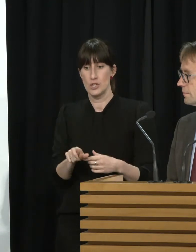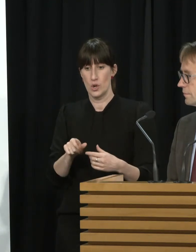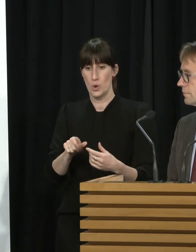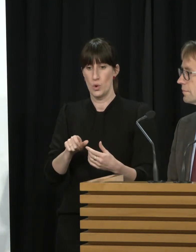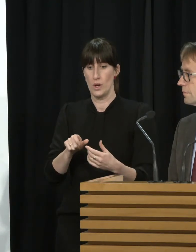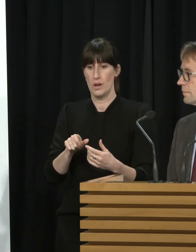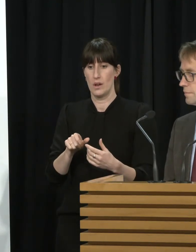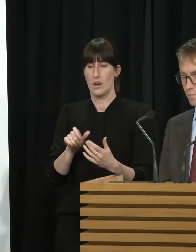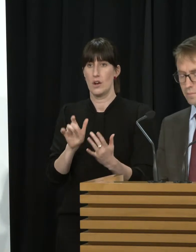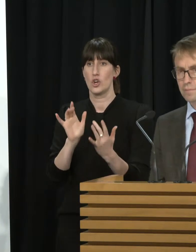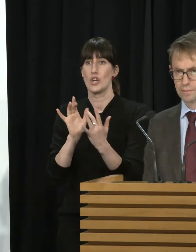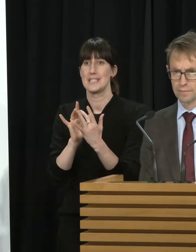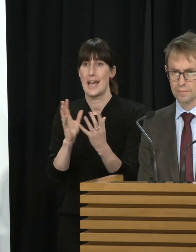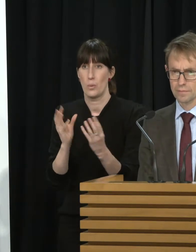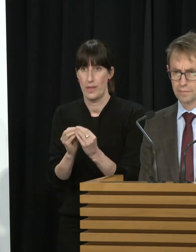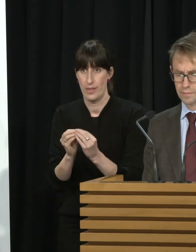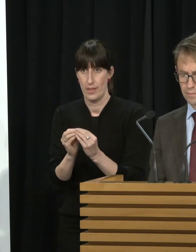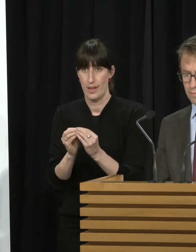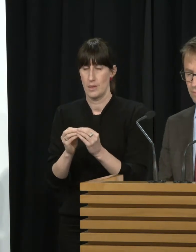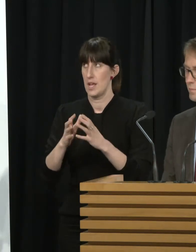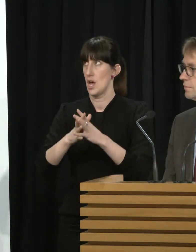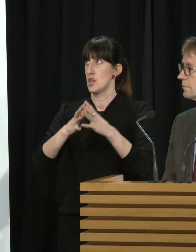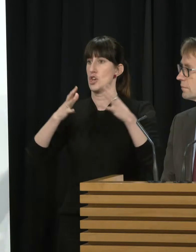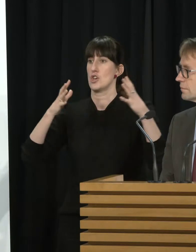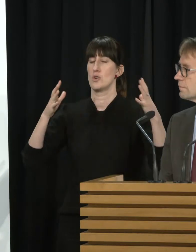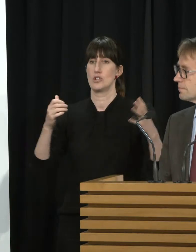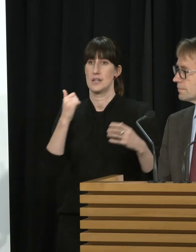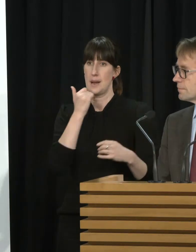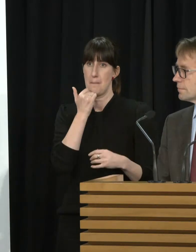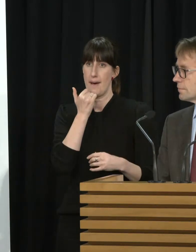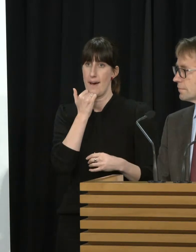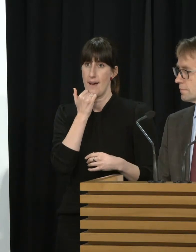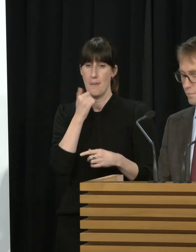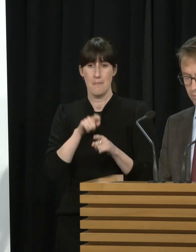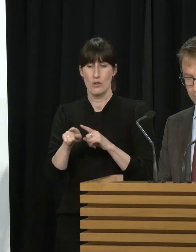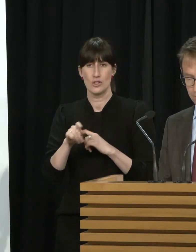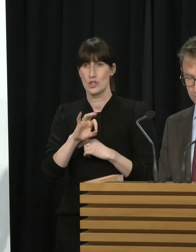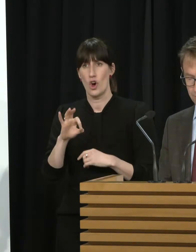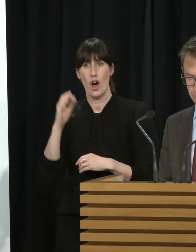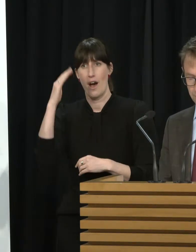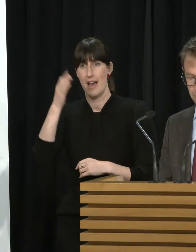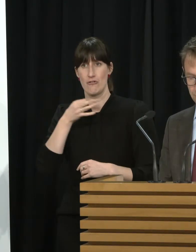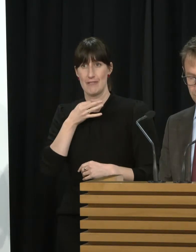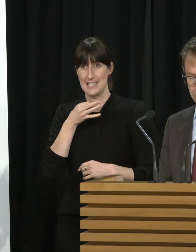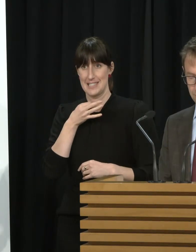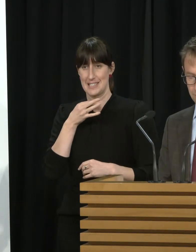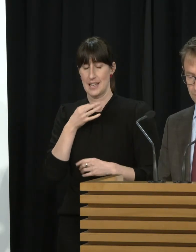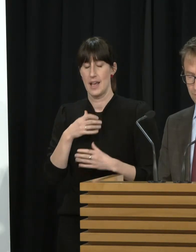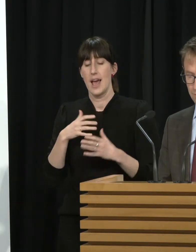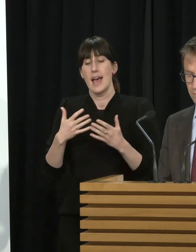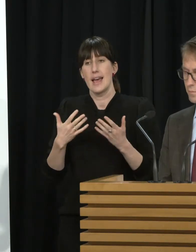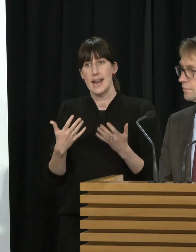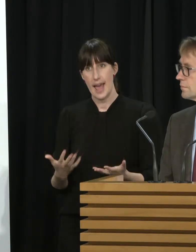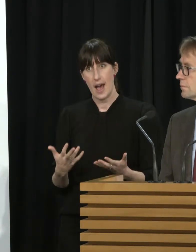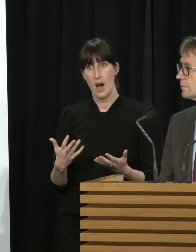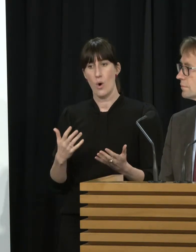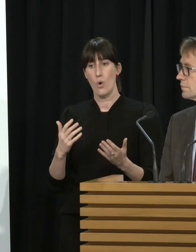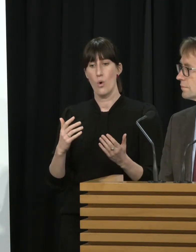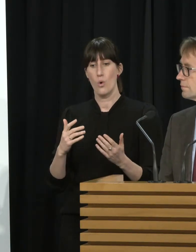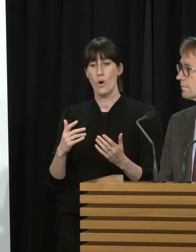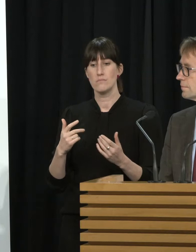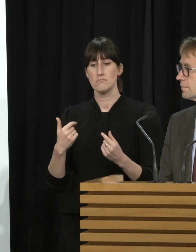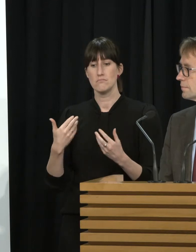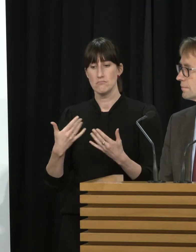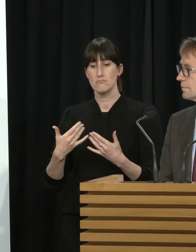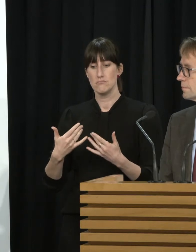with the ports, we would have had a very, very large group, many of whom weren't in that high risk, most of whom weren't in that high risk category. Now that we are in the position where we